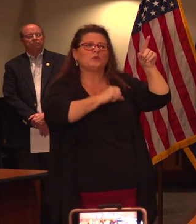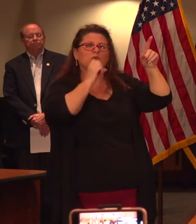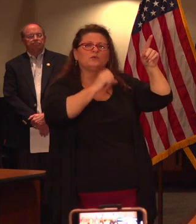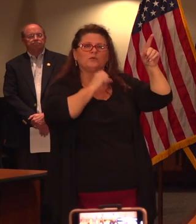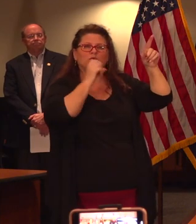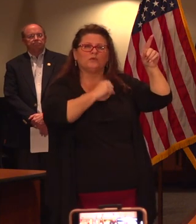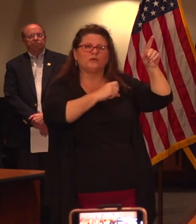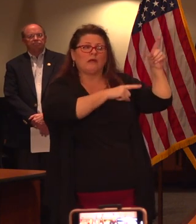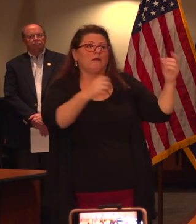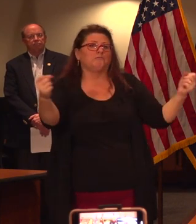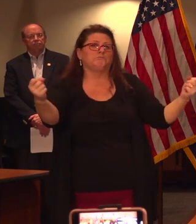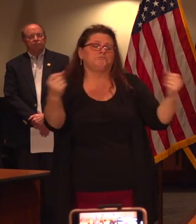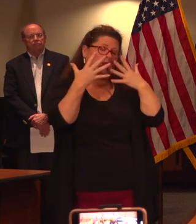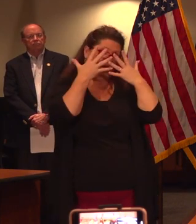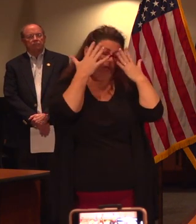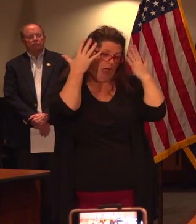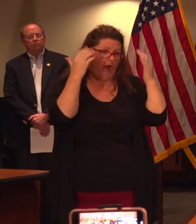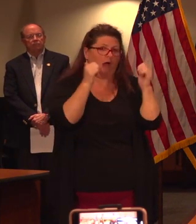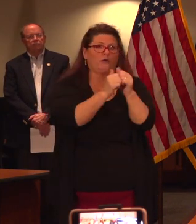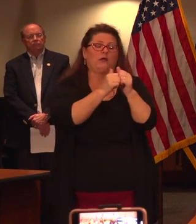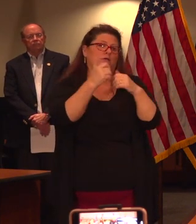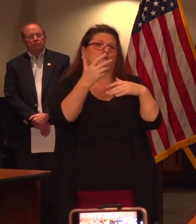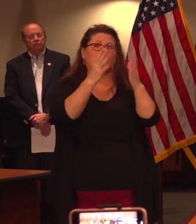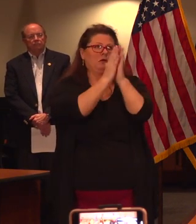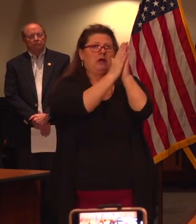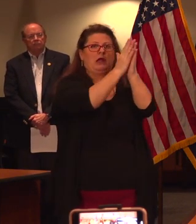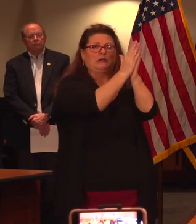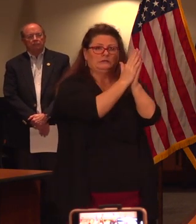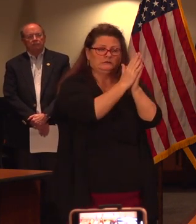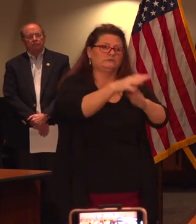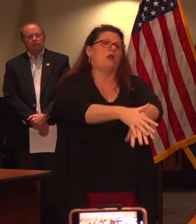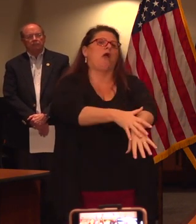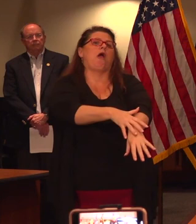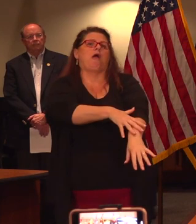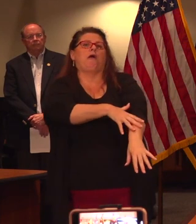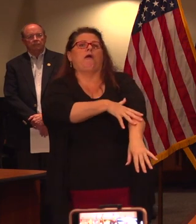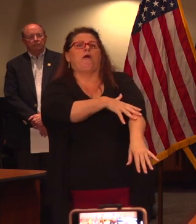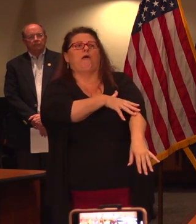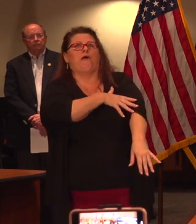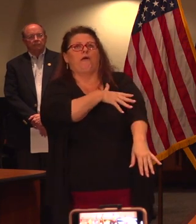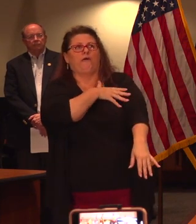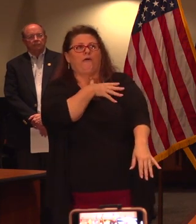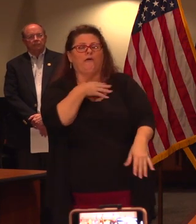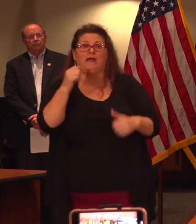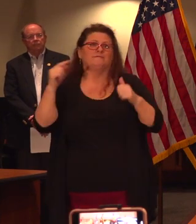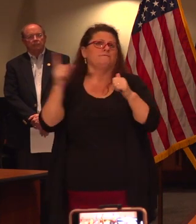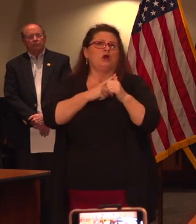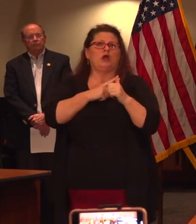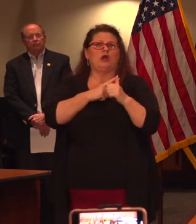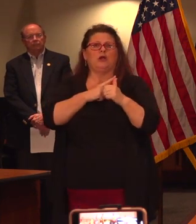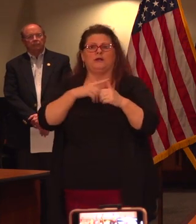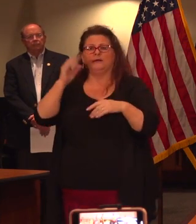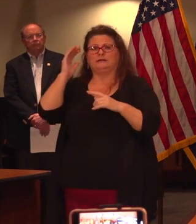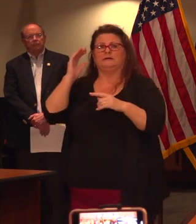same time. That slowed us down. But we've started off with about, when this began, about 40 people handling